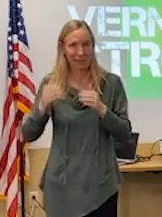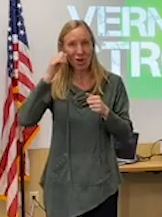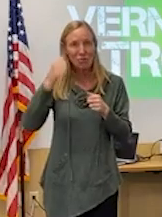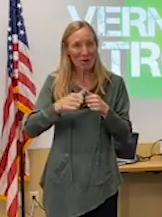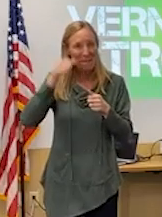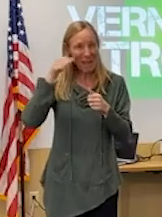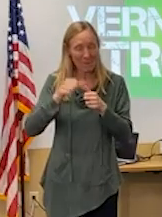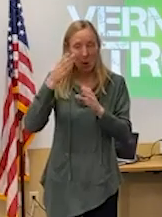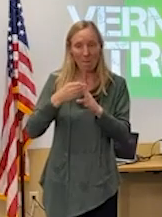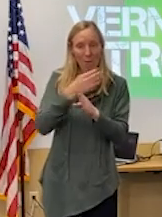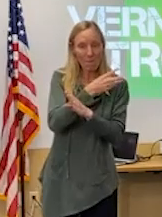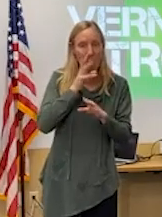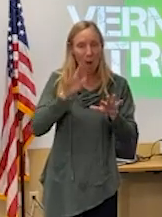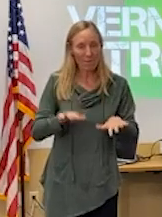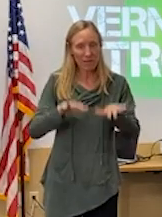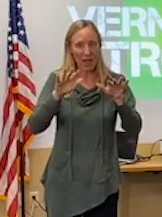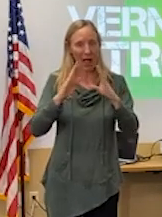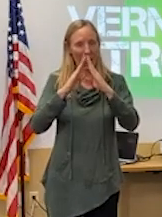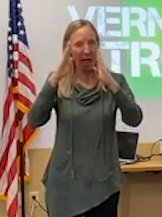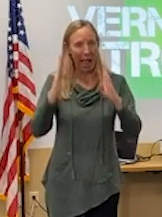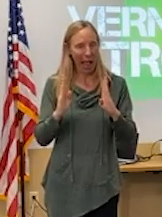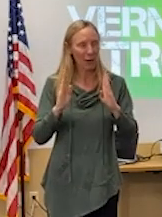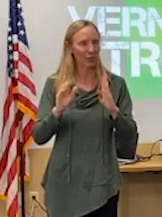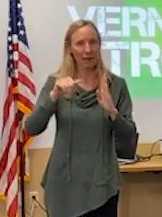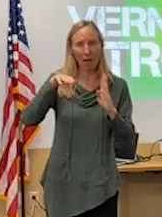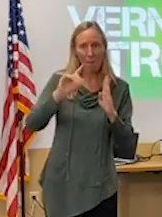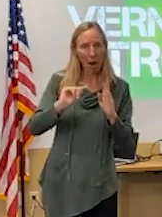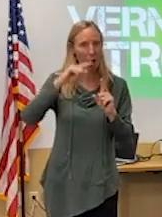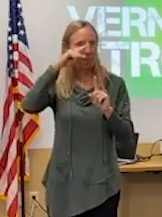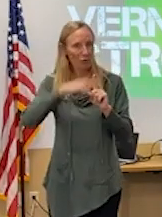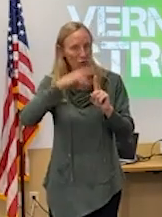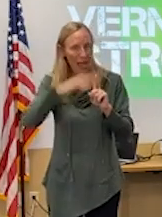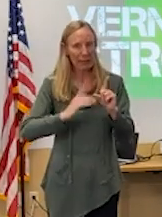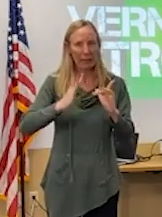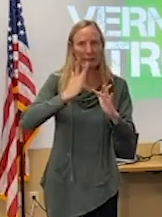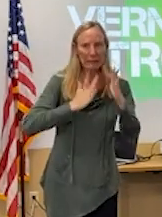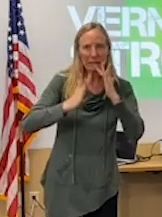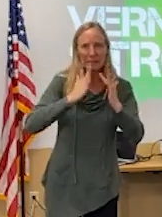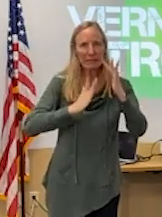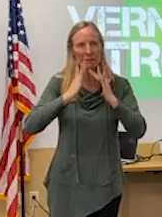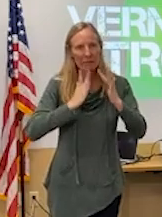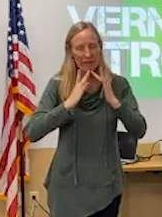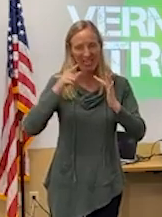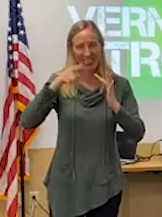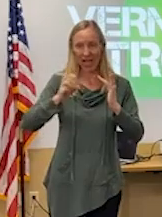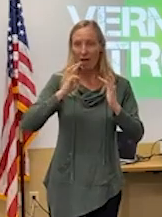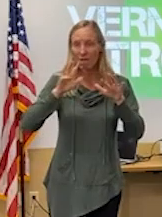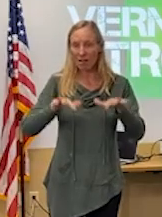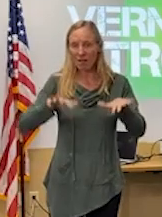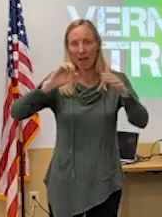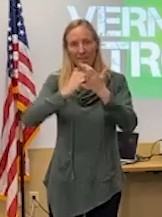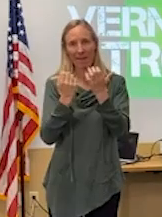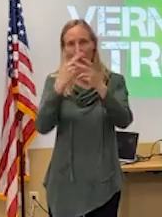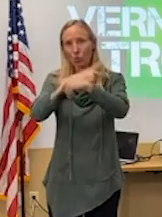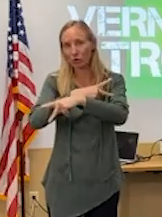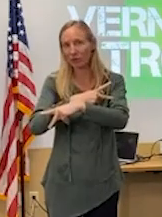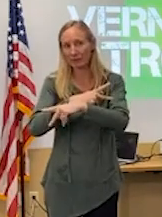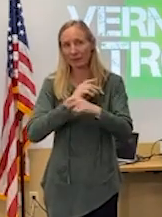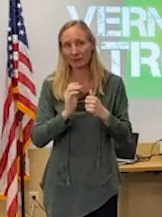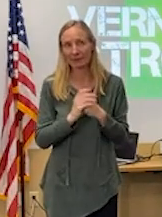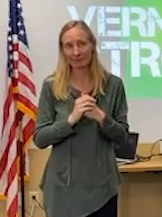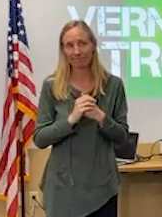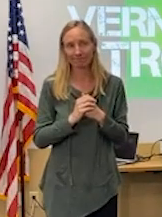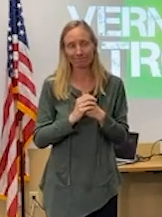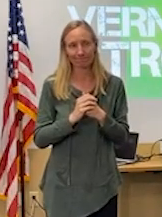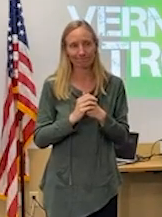had a housing crisis before the flooding, and this has exacerbated the situation.